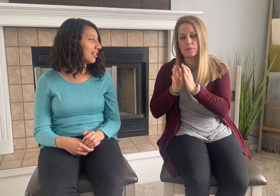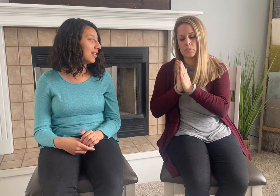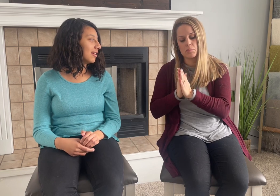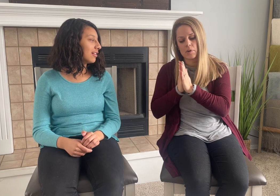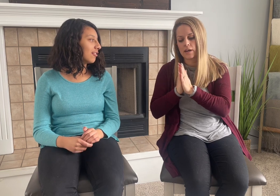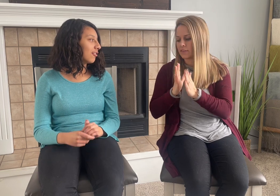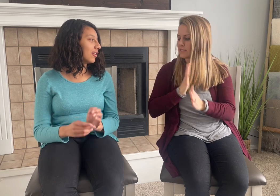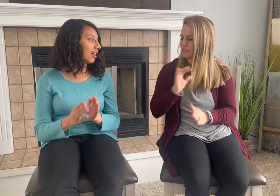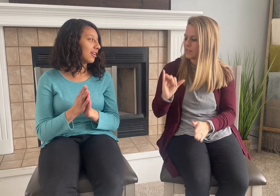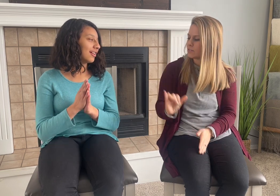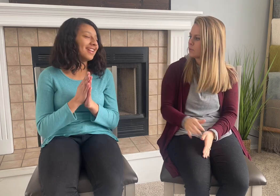simple prayer, that's fine too.